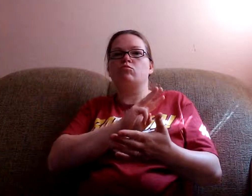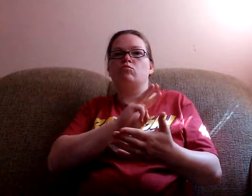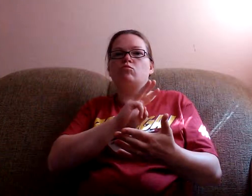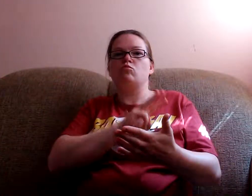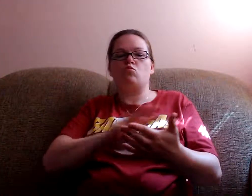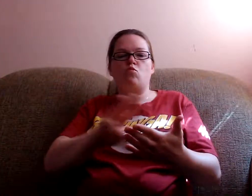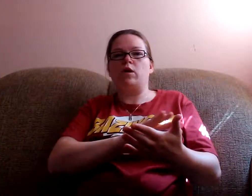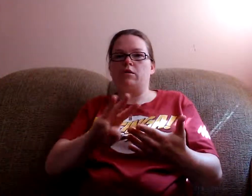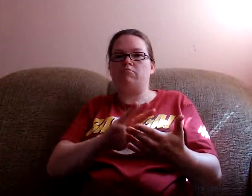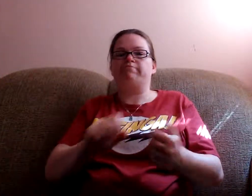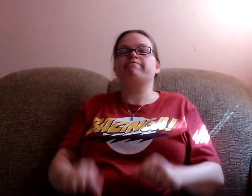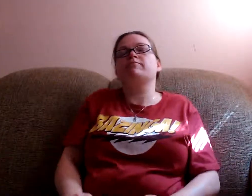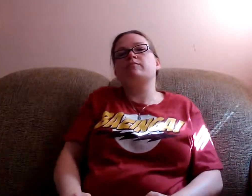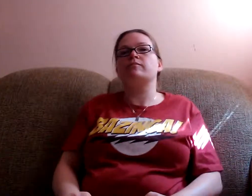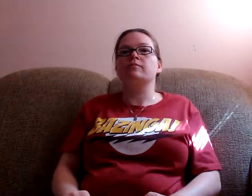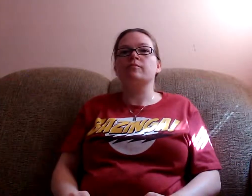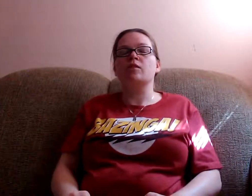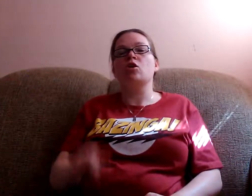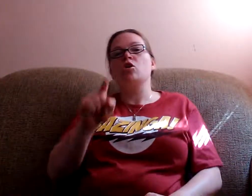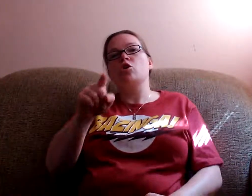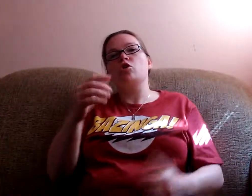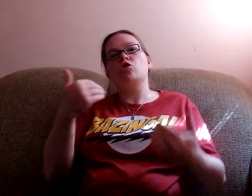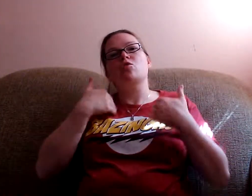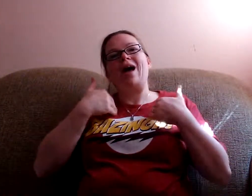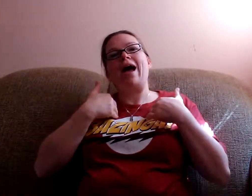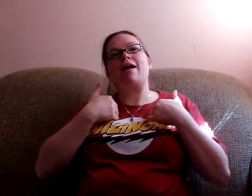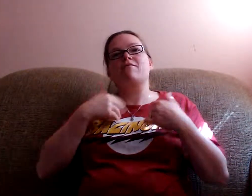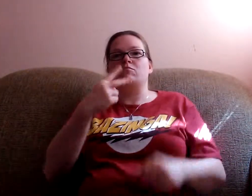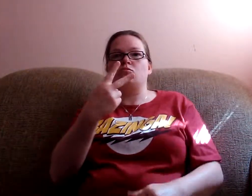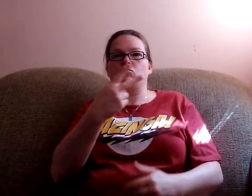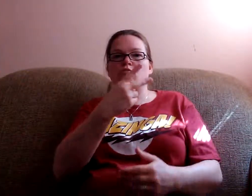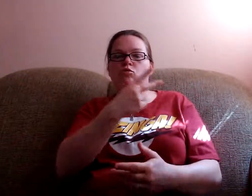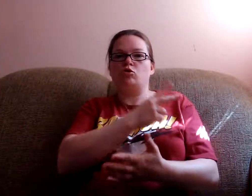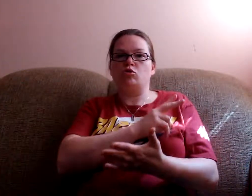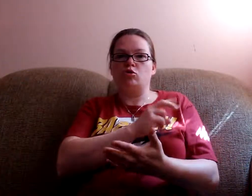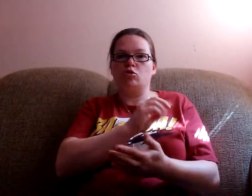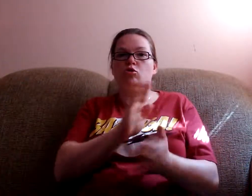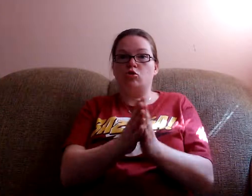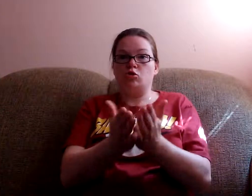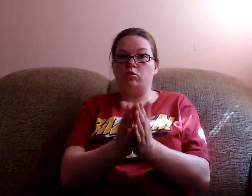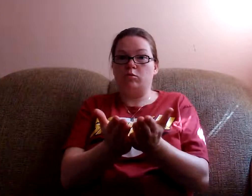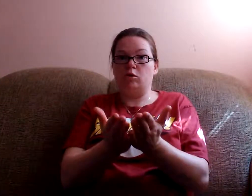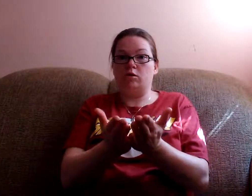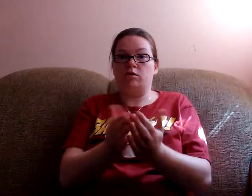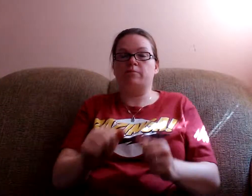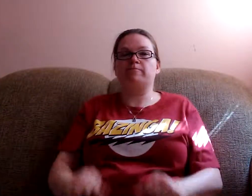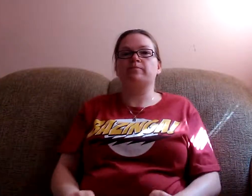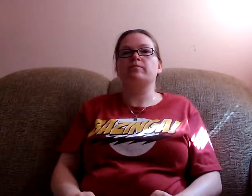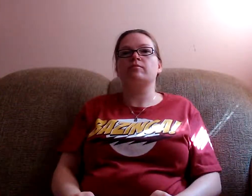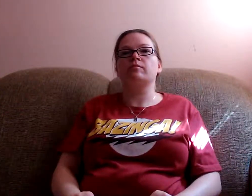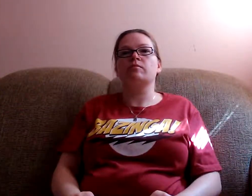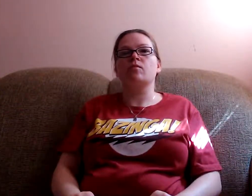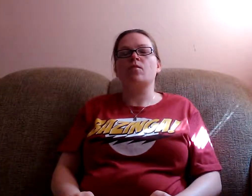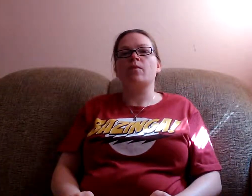other textbook is called Shakespeare Alive, and that is edited by Joseph Papp. If we really want to understand